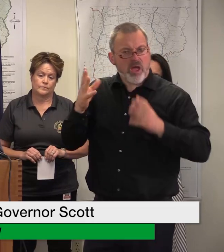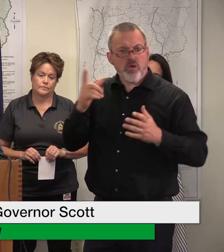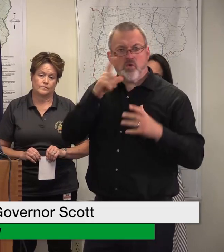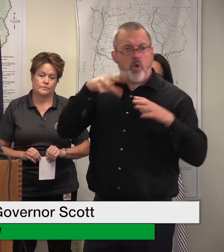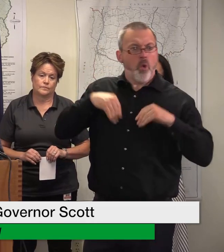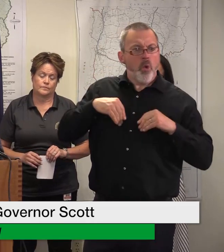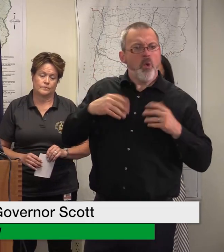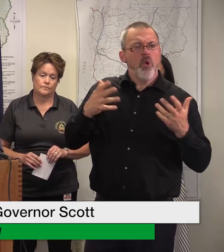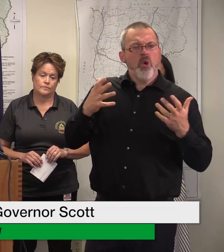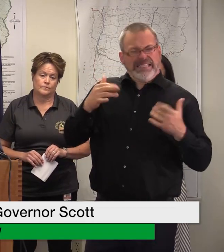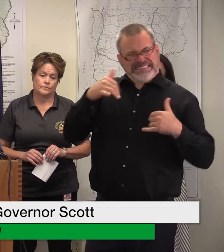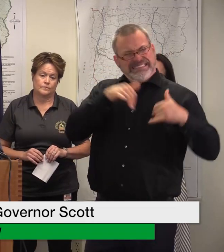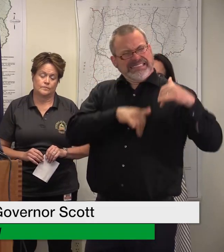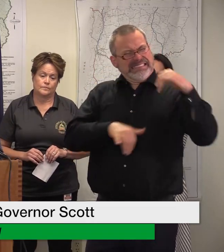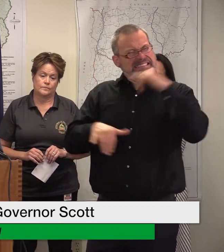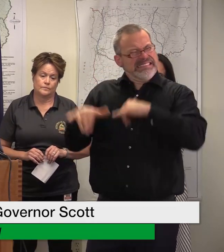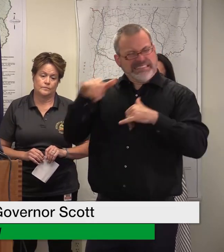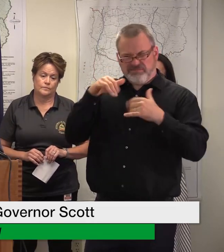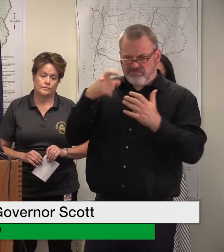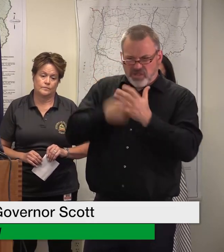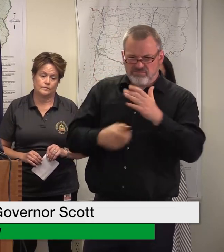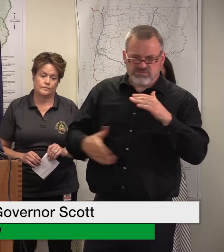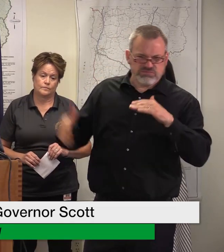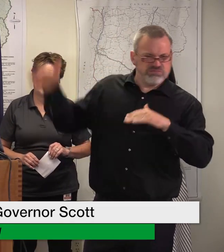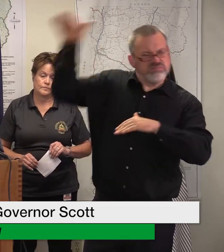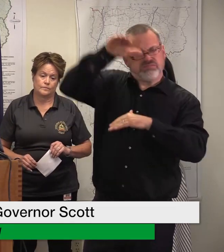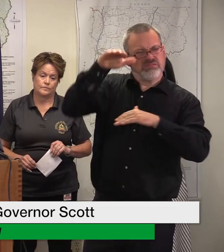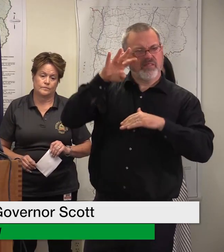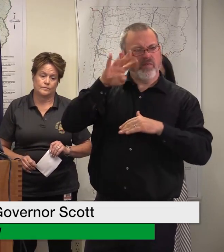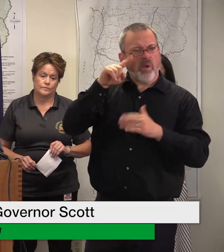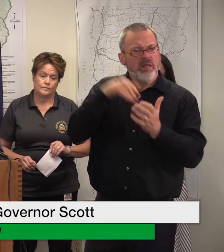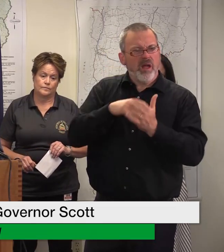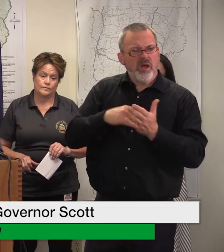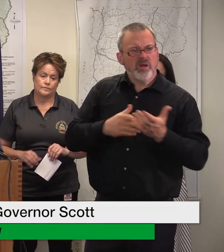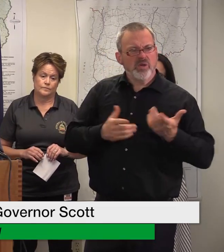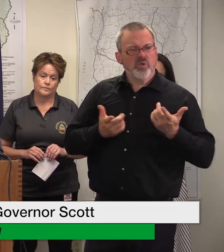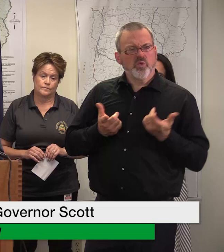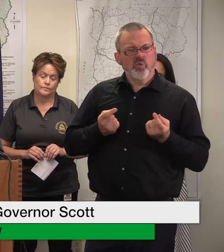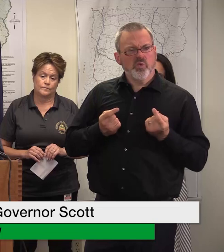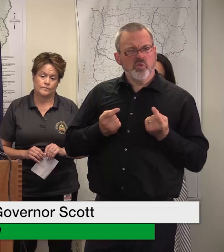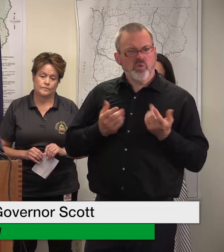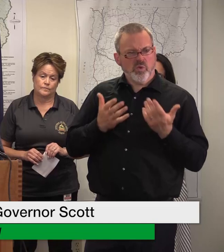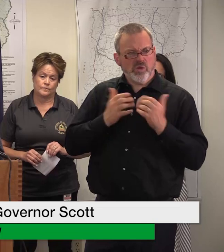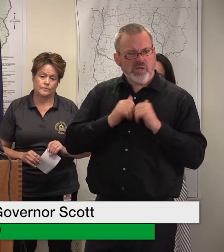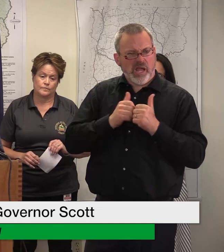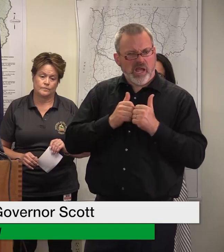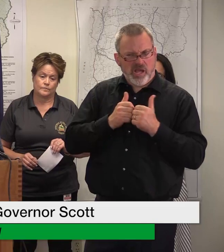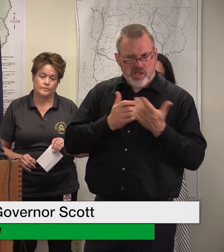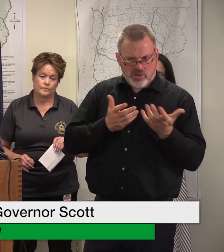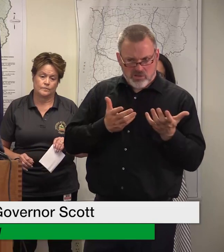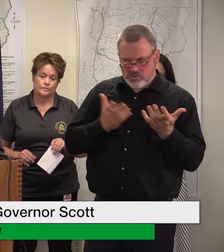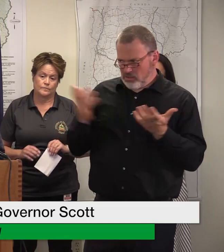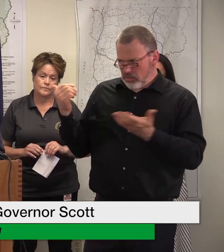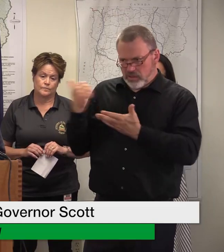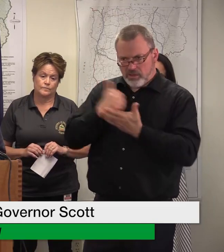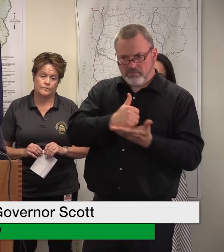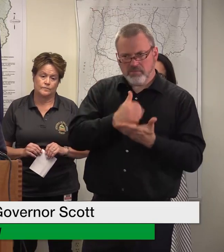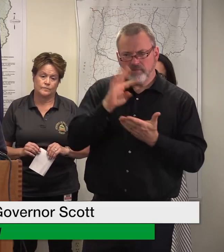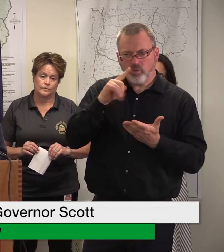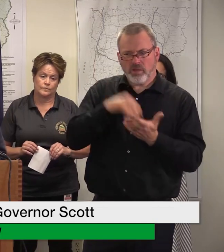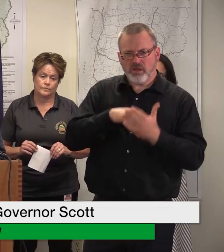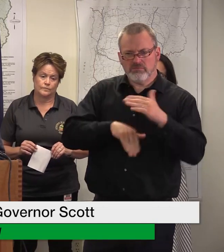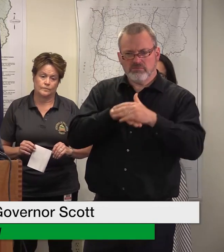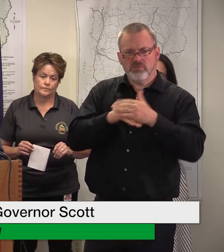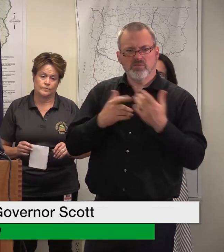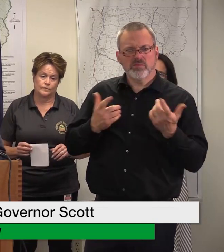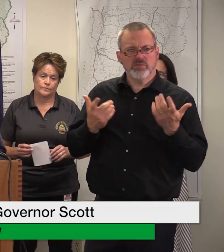damages, best case scenario for them, for FEMA, is $41,000. That is a very correct